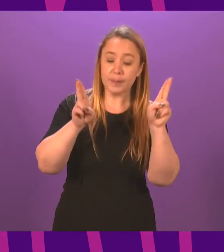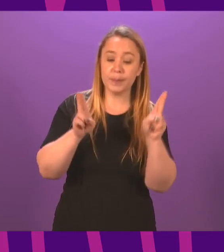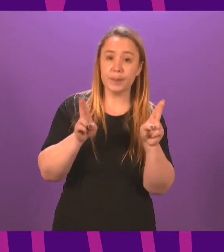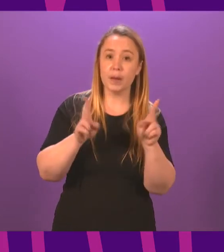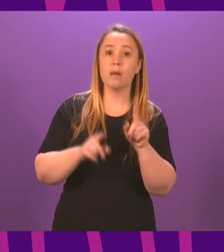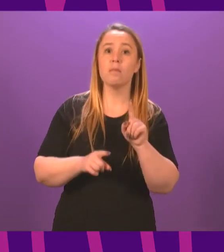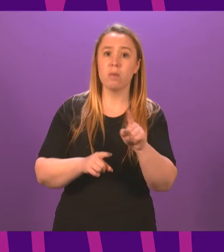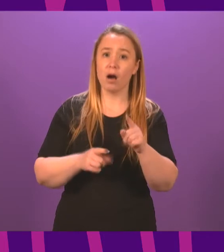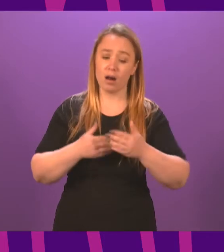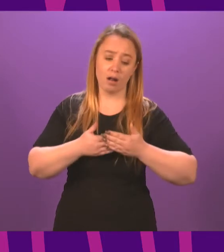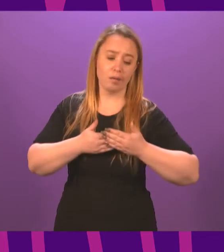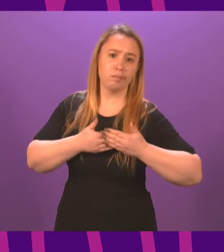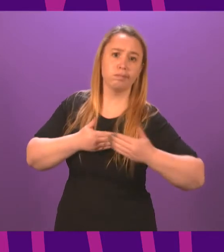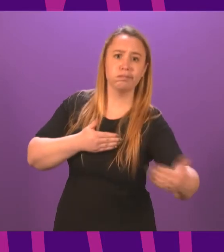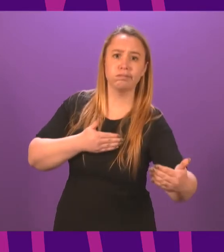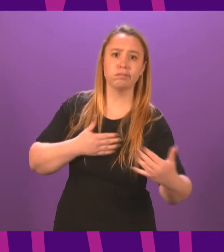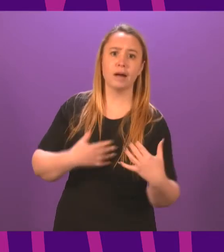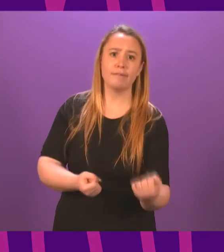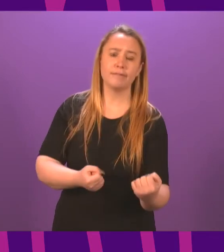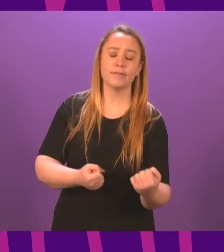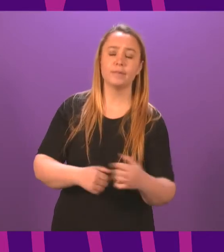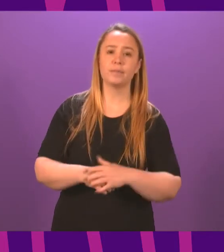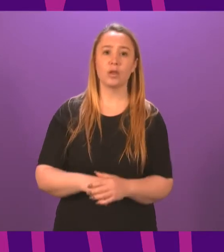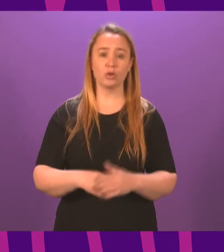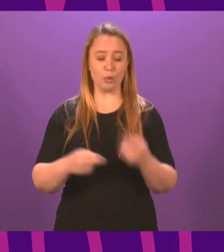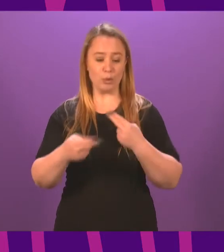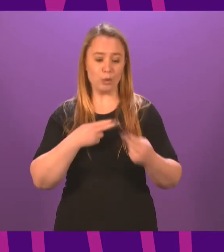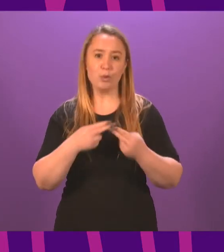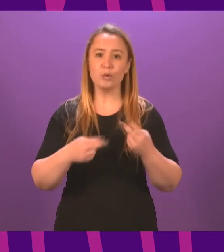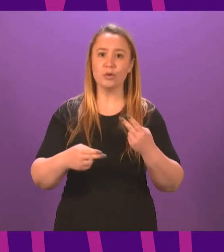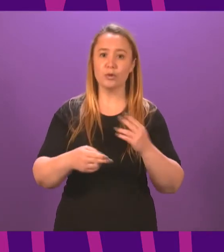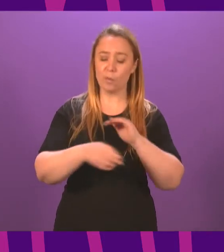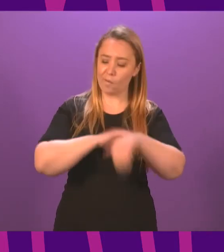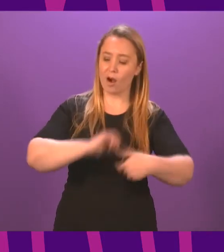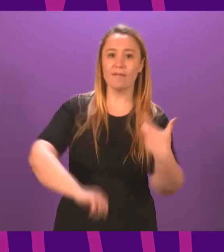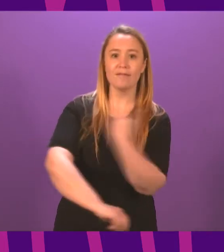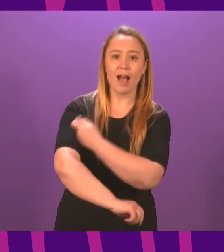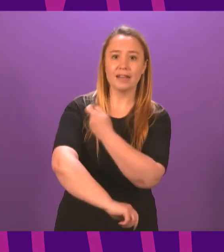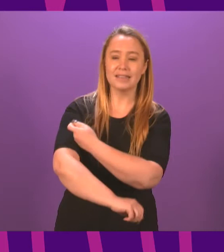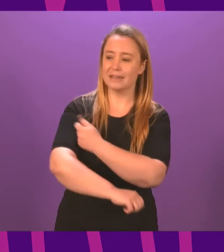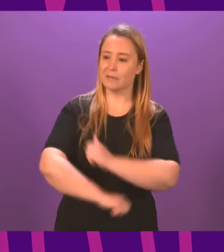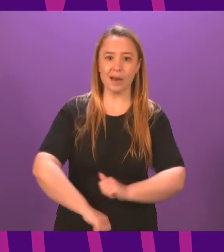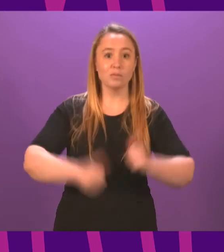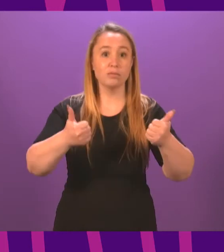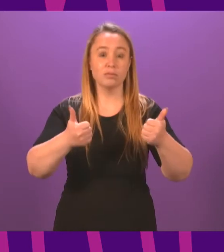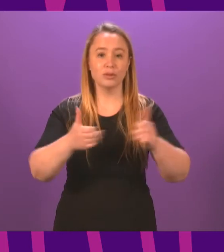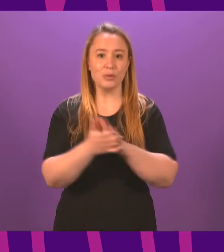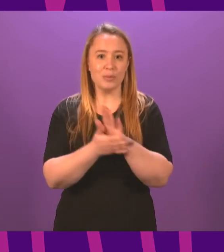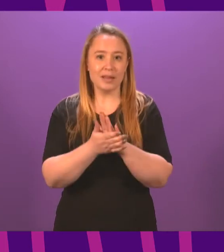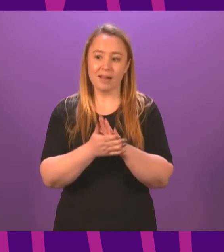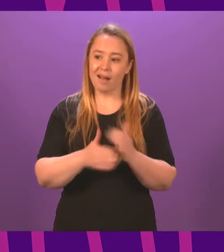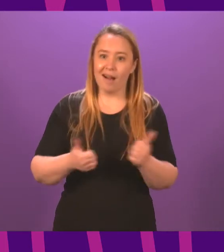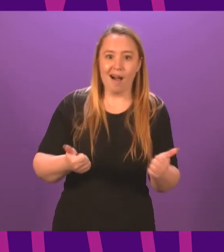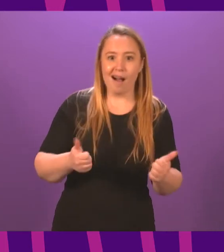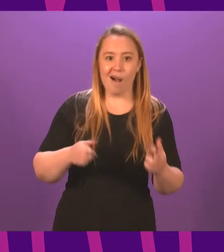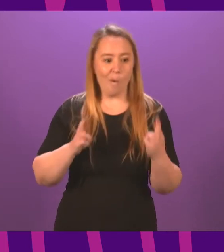go. The news of potential vaccines in recent days has been extremely encouraging, offering as it does a glimmer of hope in these dark days